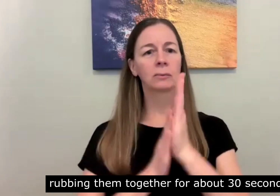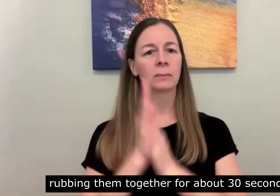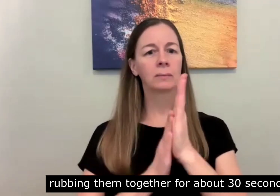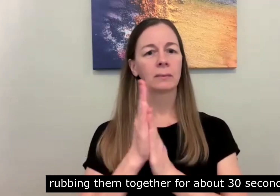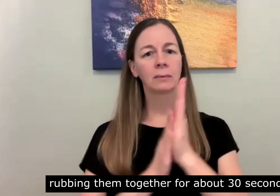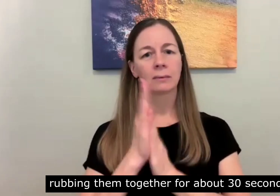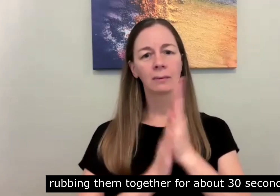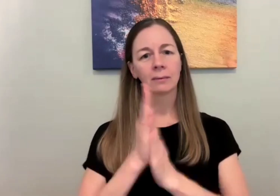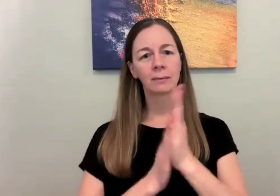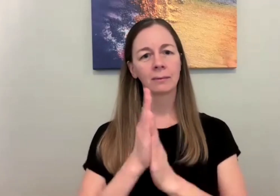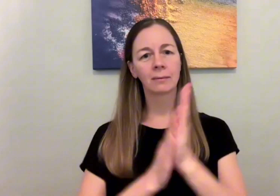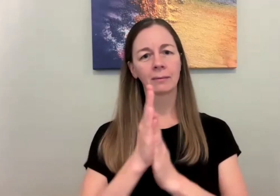seconds.